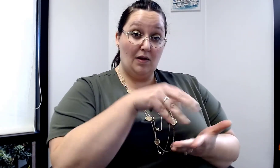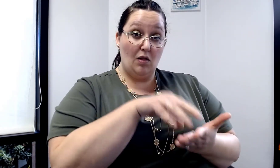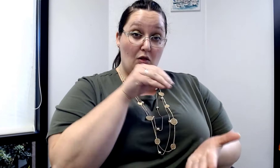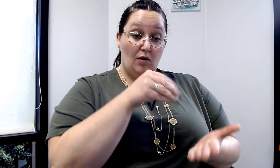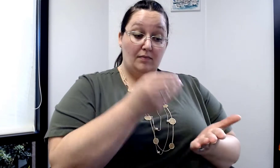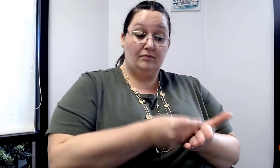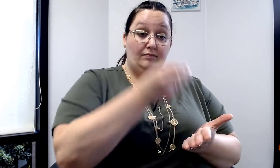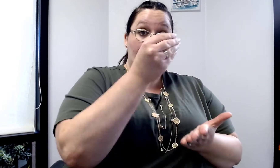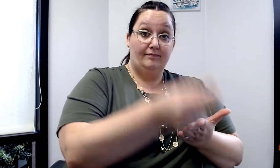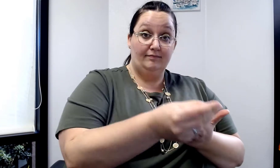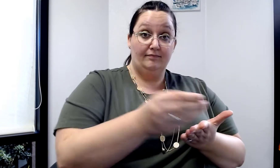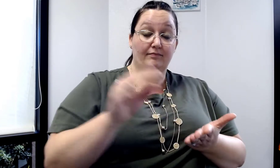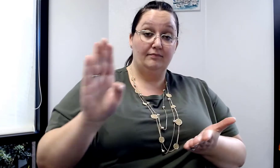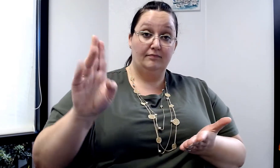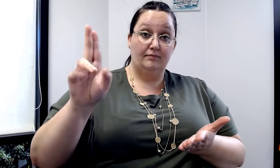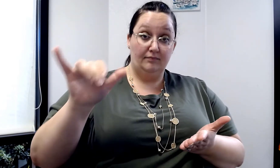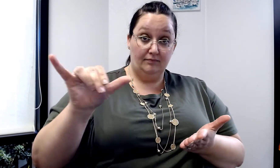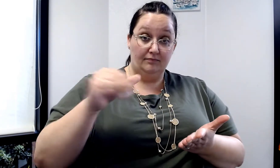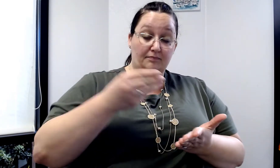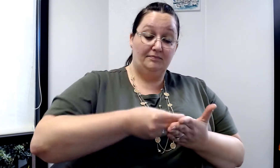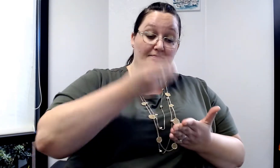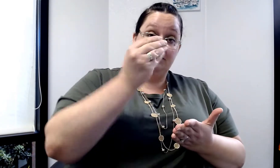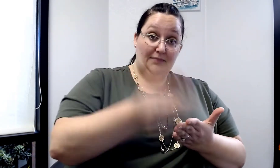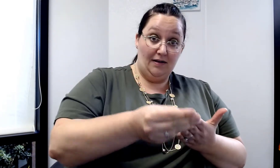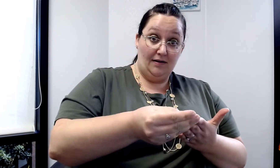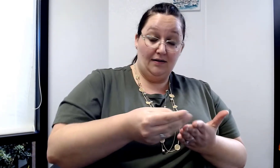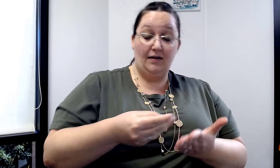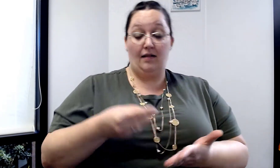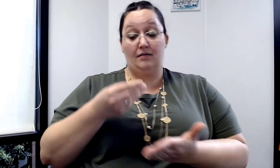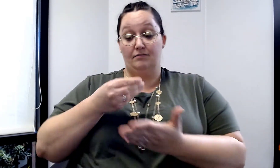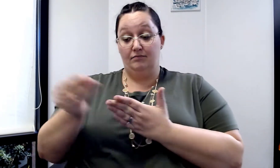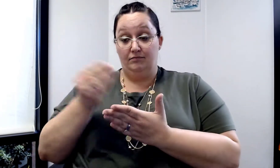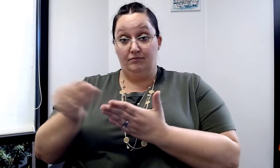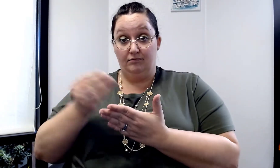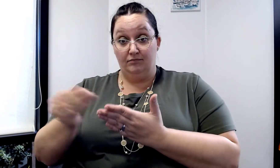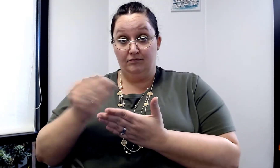So remember, we've already learned buy, and we've already learned shopping.